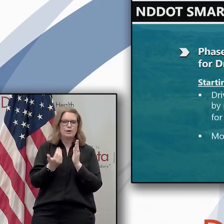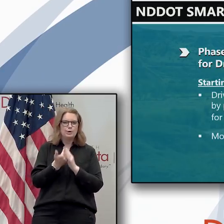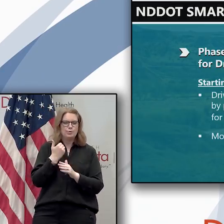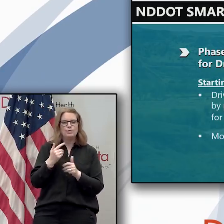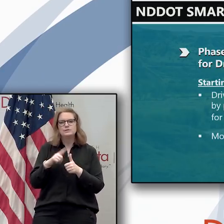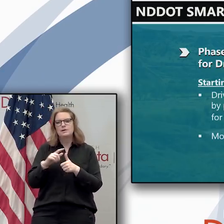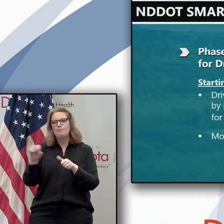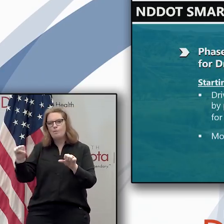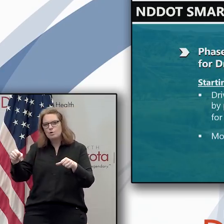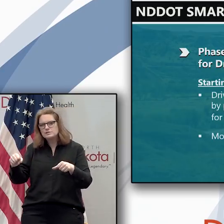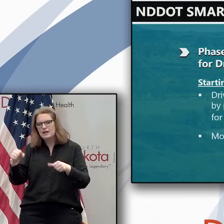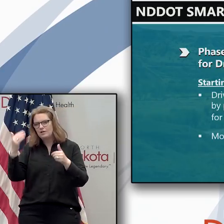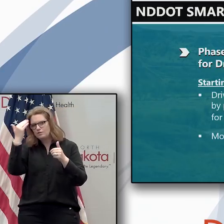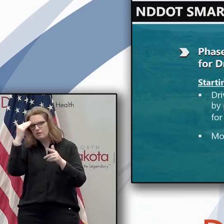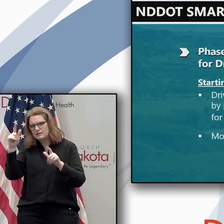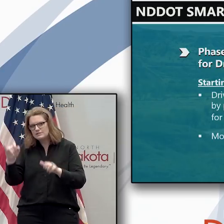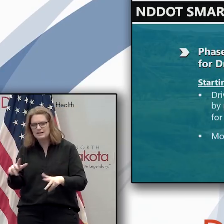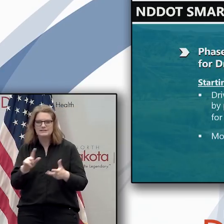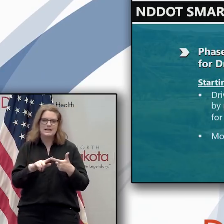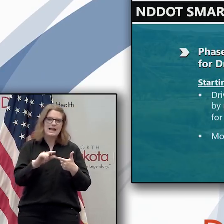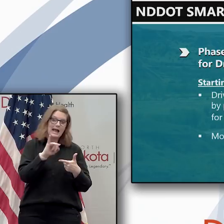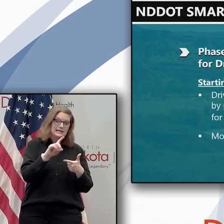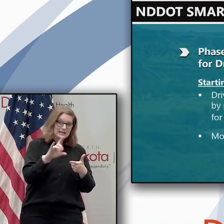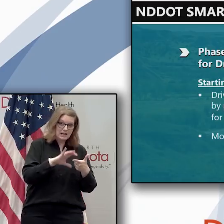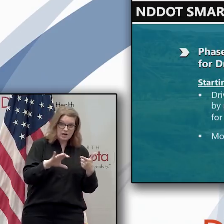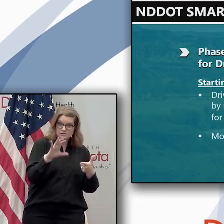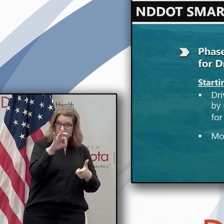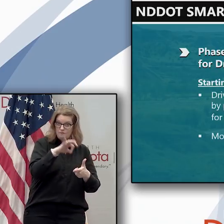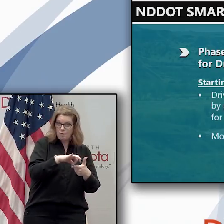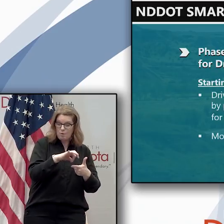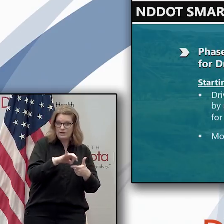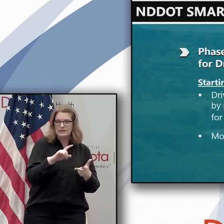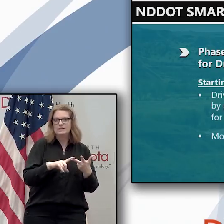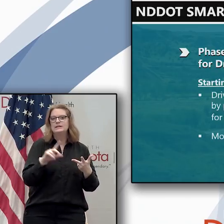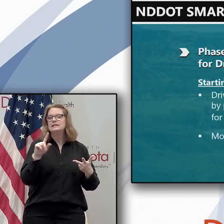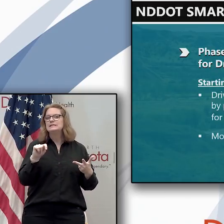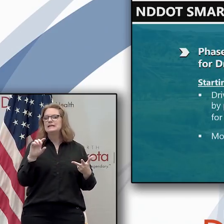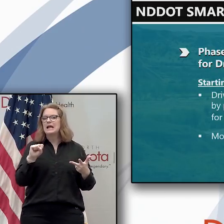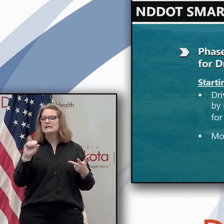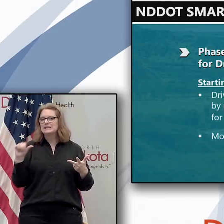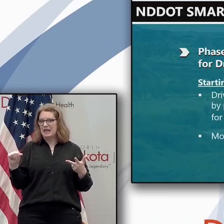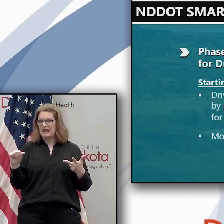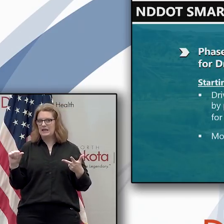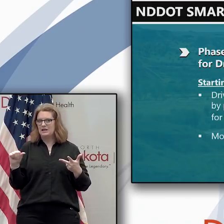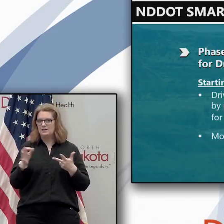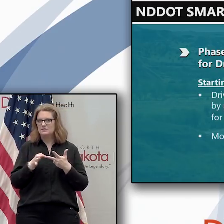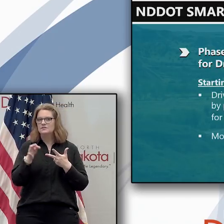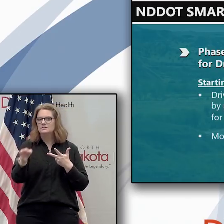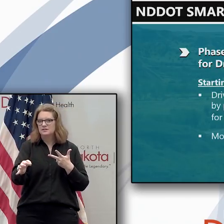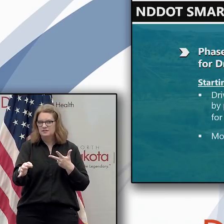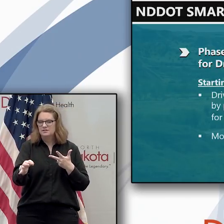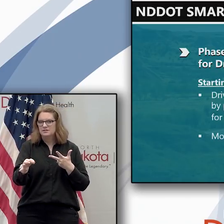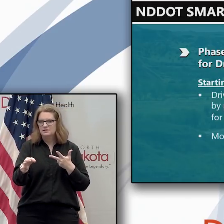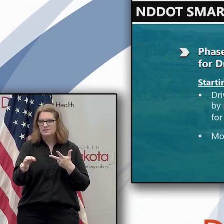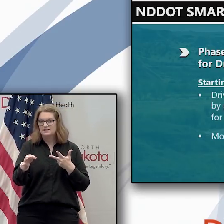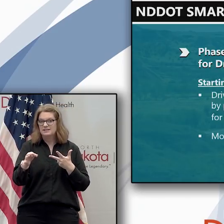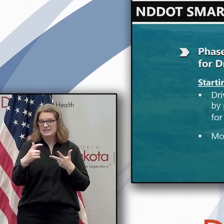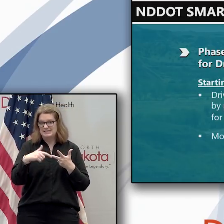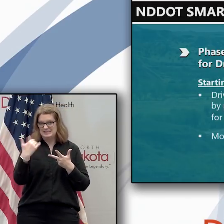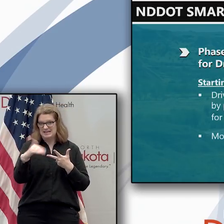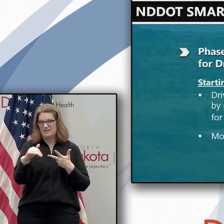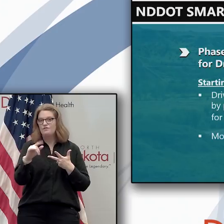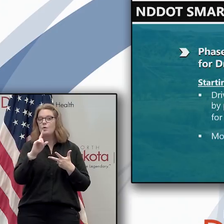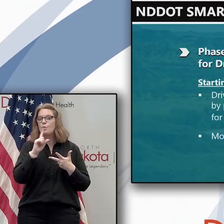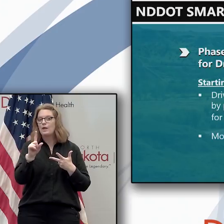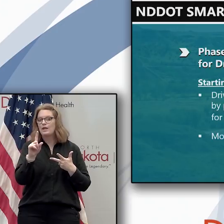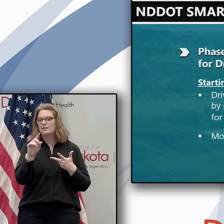motorcycle knowledge tests, ID cards for voting. TSA has extended the deadline for real ID an entire year. We talked about